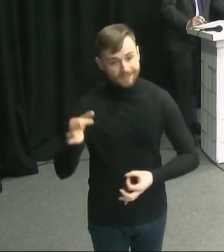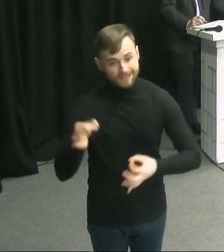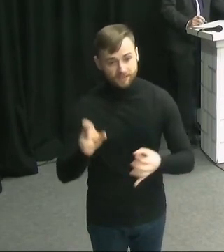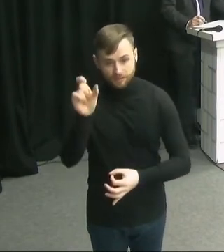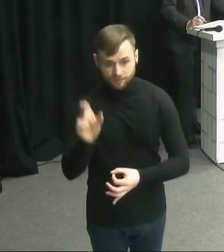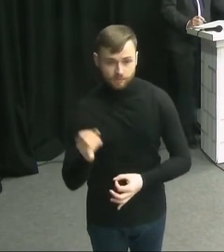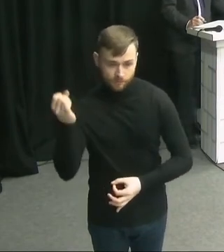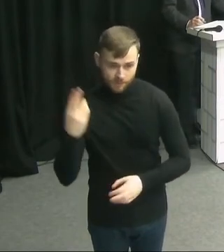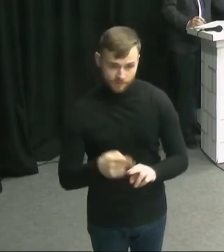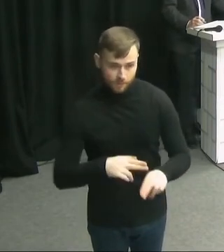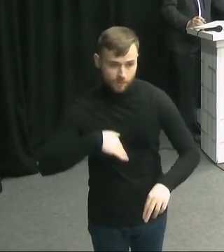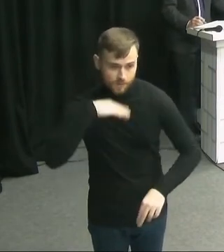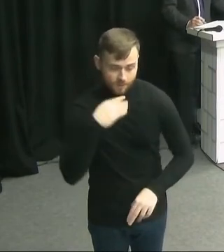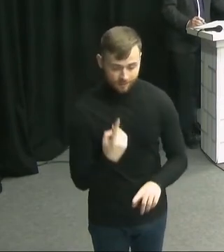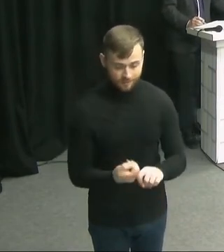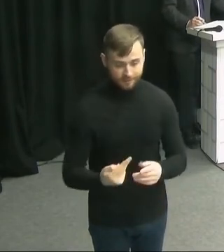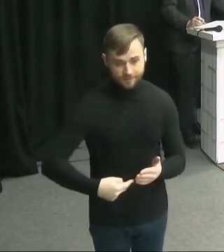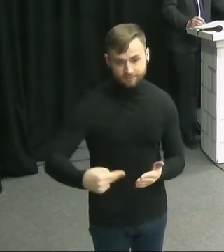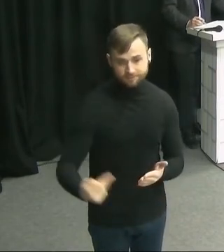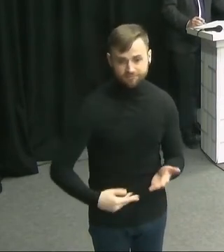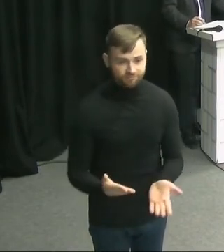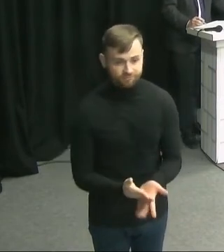There are comments off the mic, which the interpreters can hear.